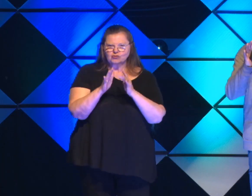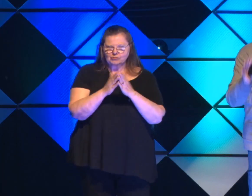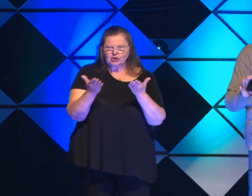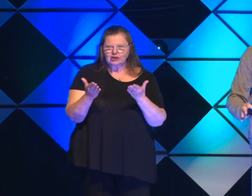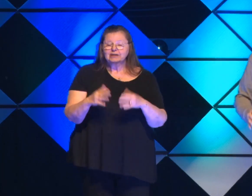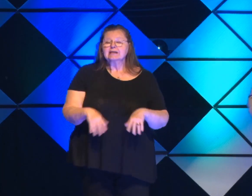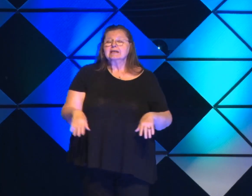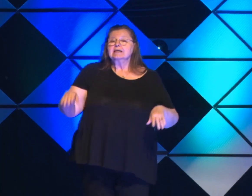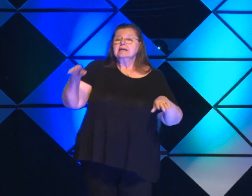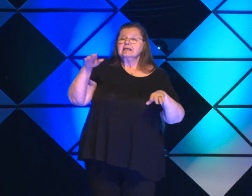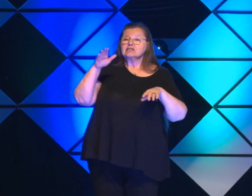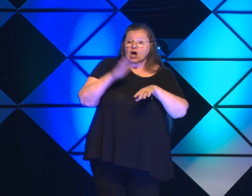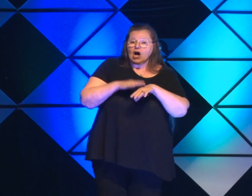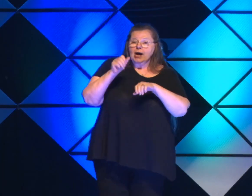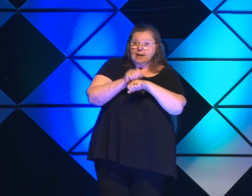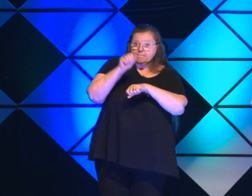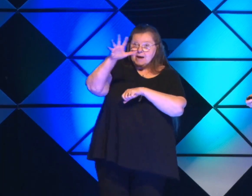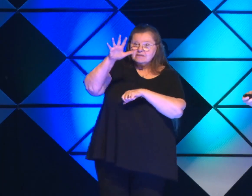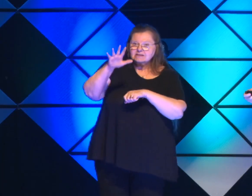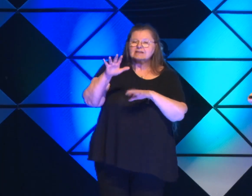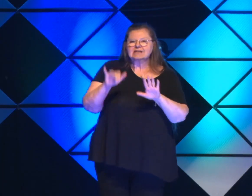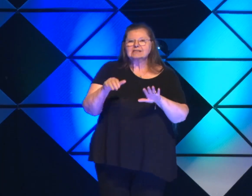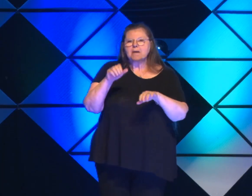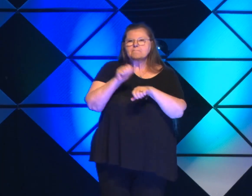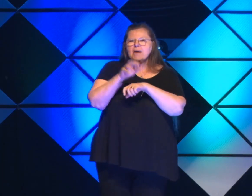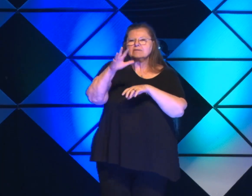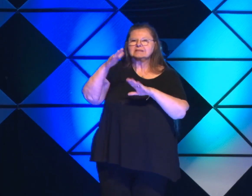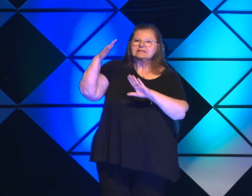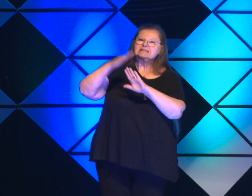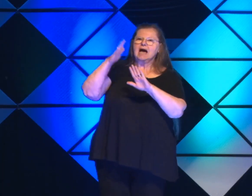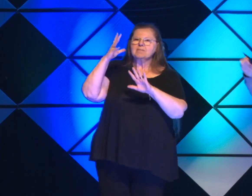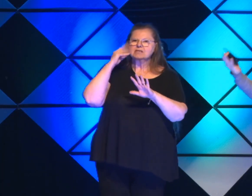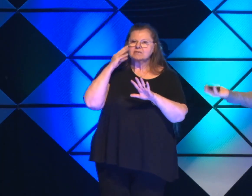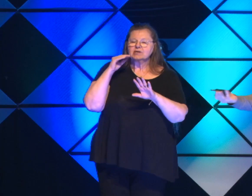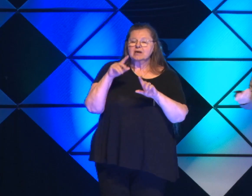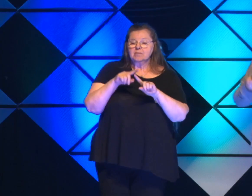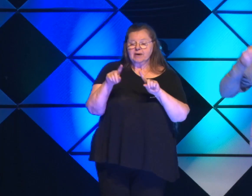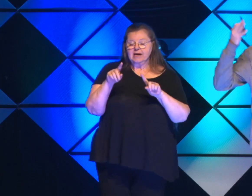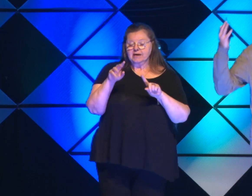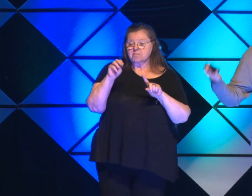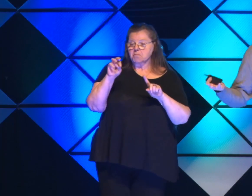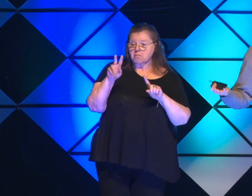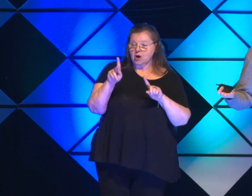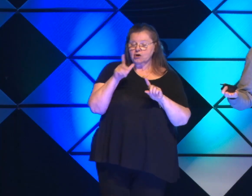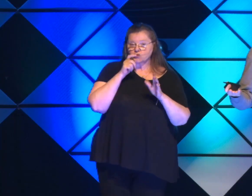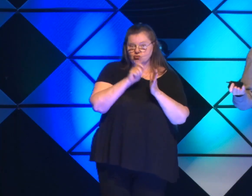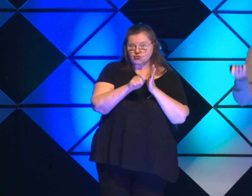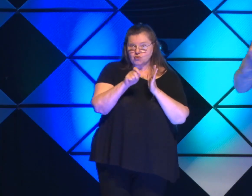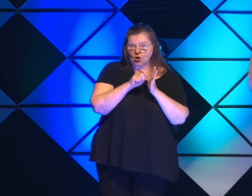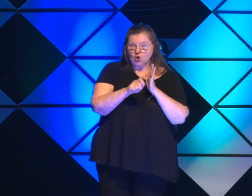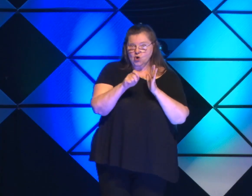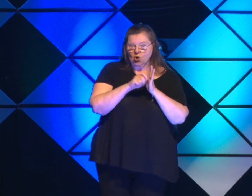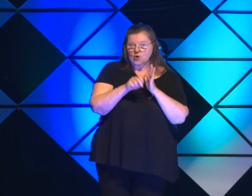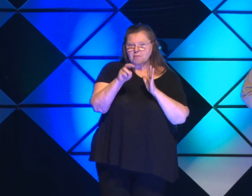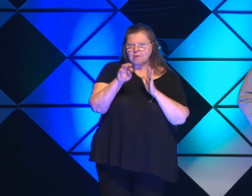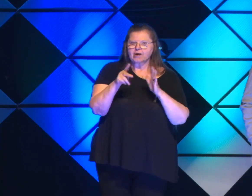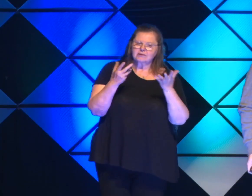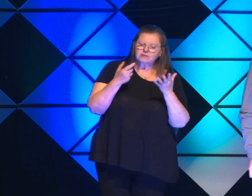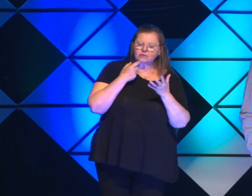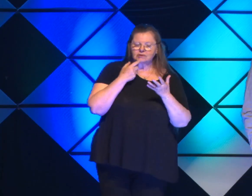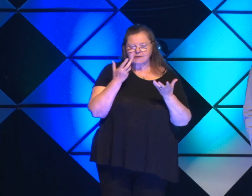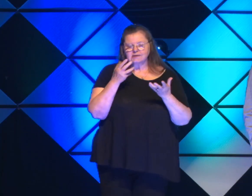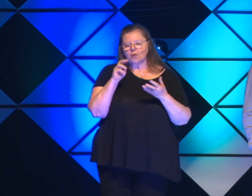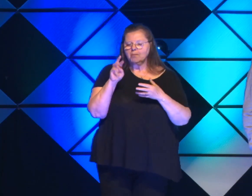a mountaintop experience, and I want to look at how the gospel writer of Mark, we'll call them Mark, because that's what it says in our